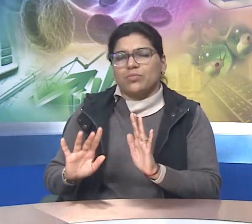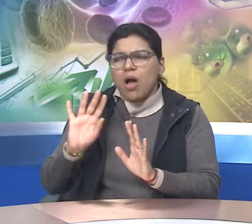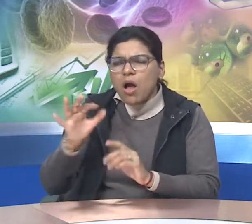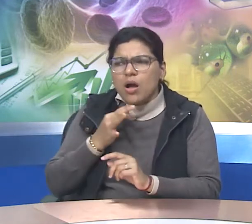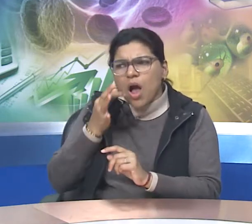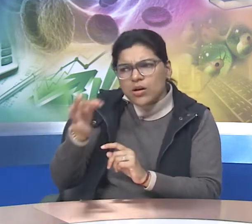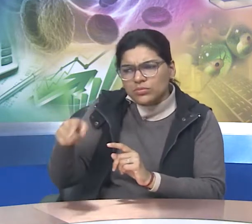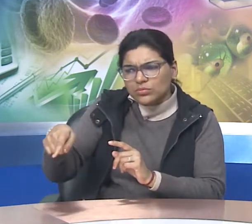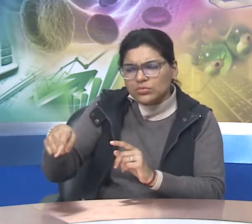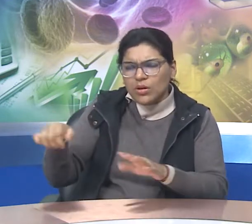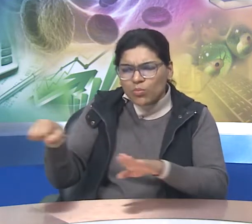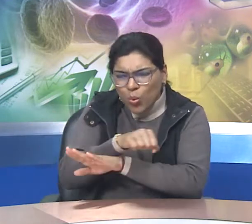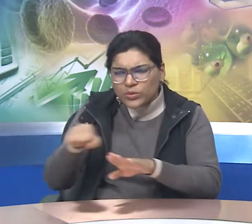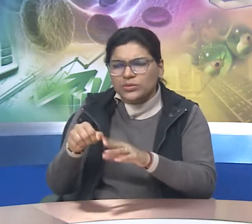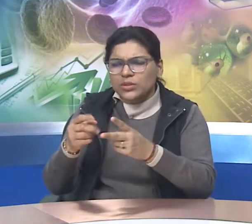it all cost?